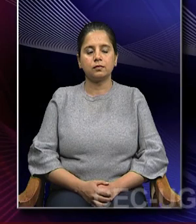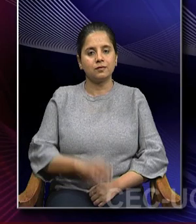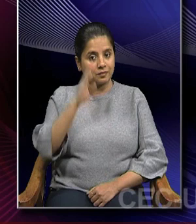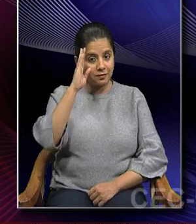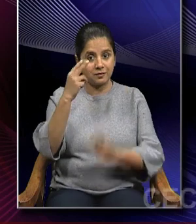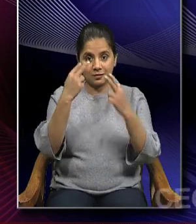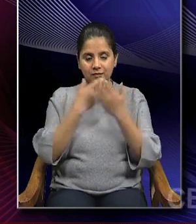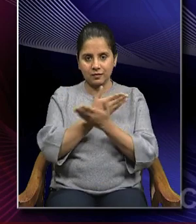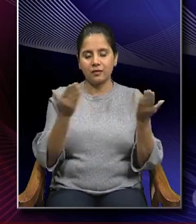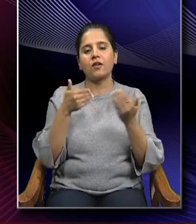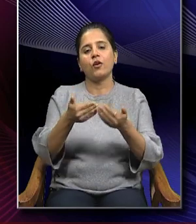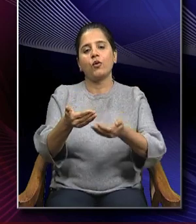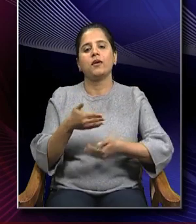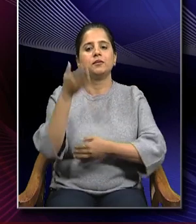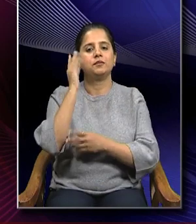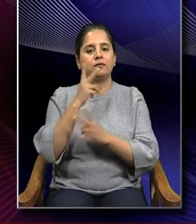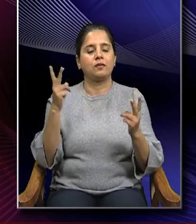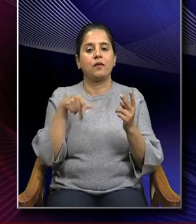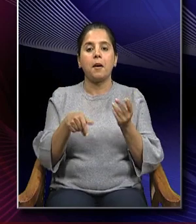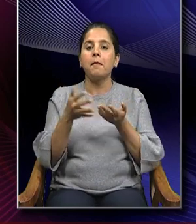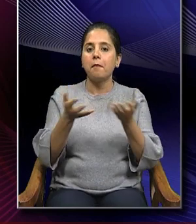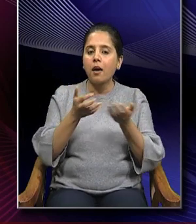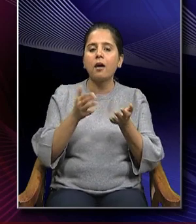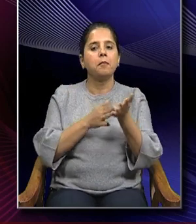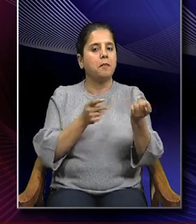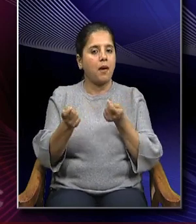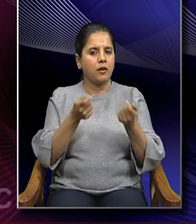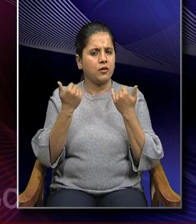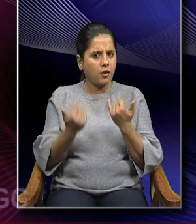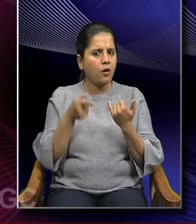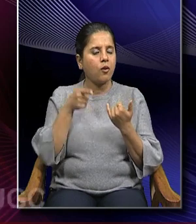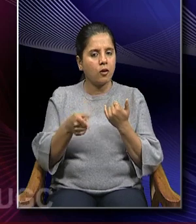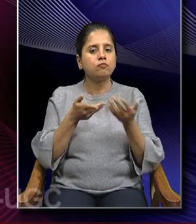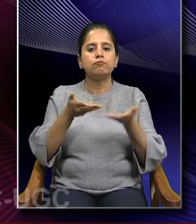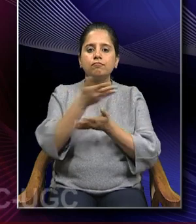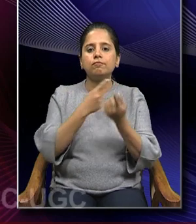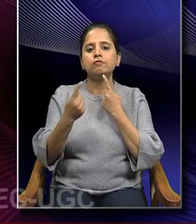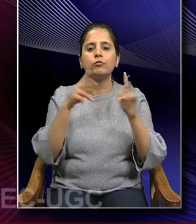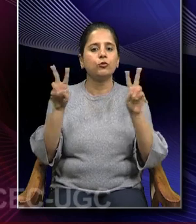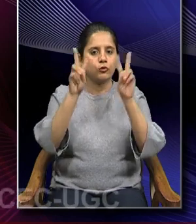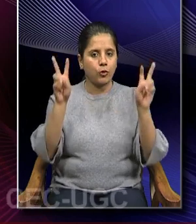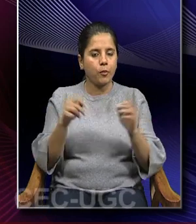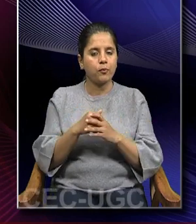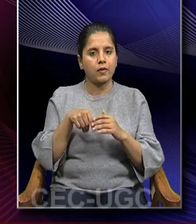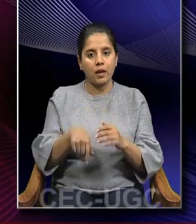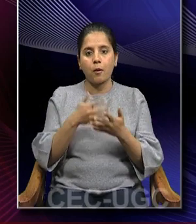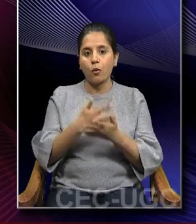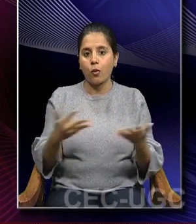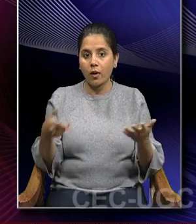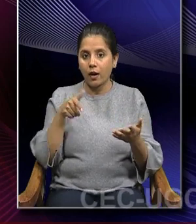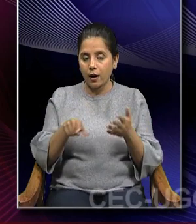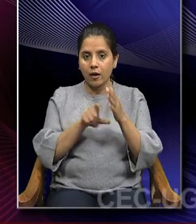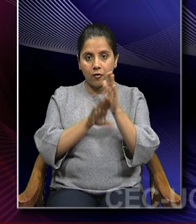Hello viewers, welcome to our lecture series on marketing management, and we are going to extend our discussion on the topic of product development